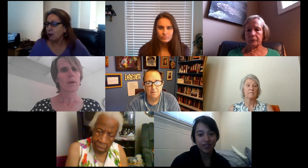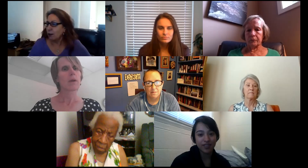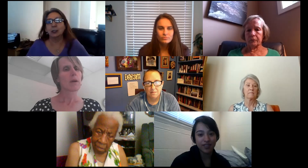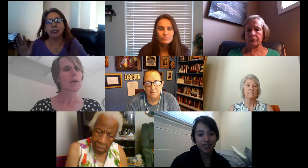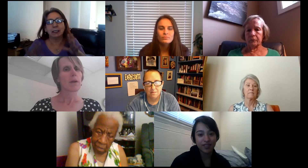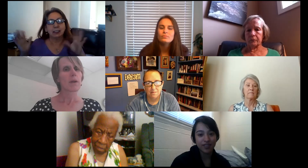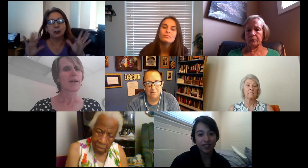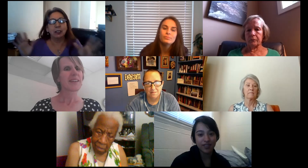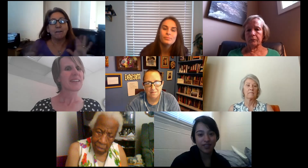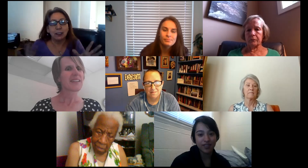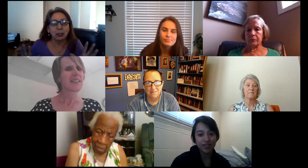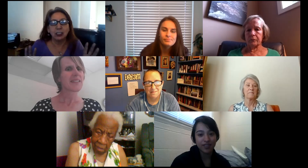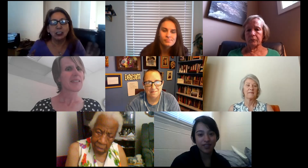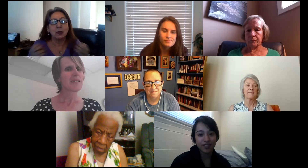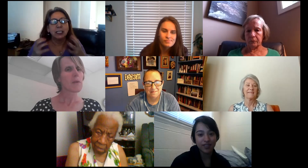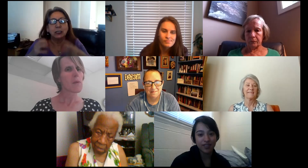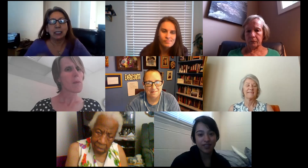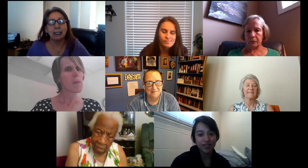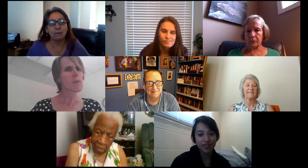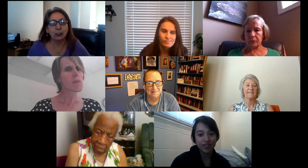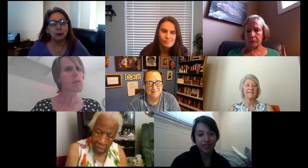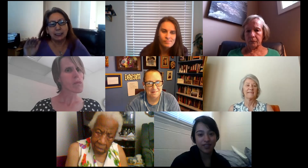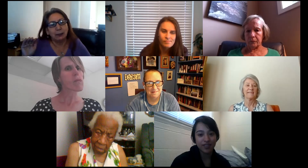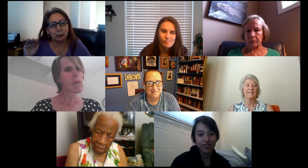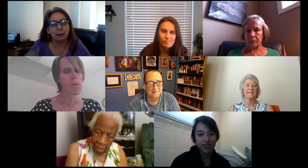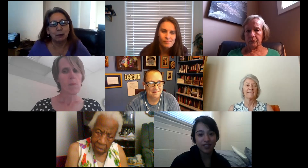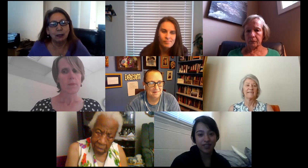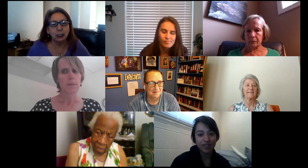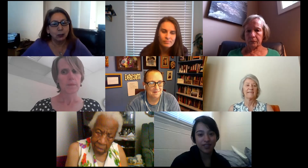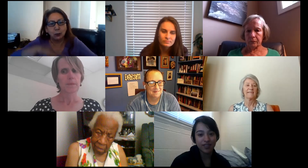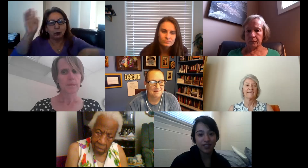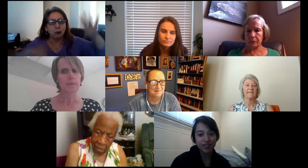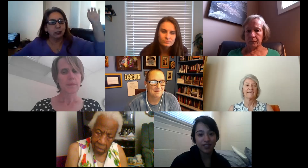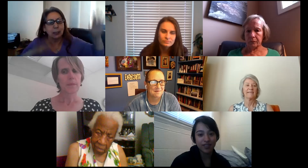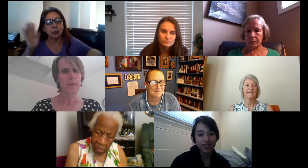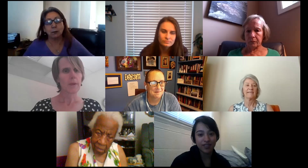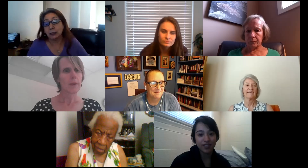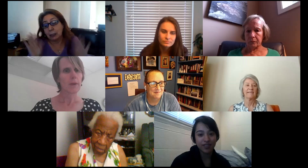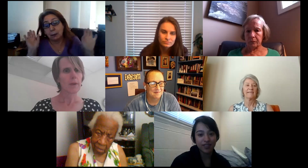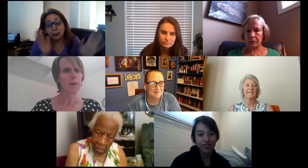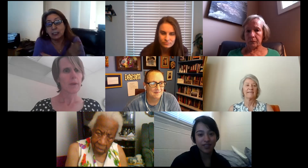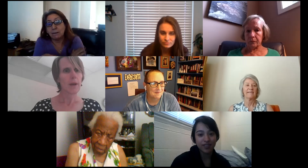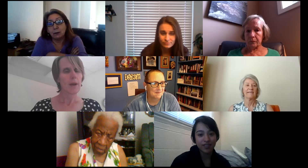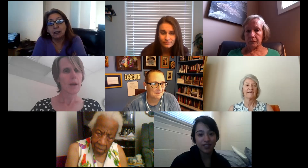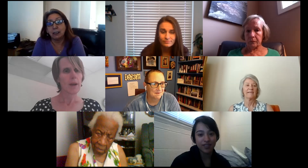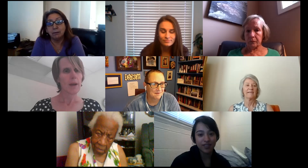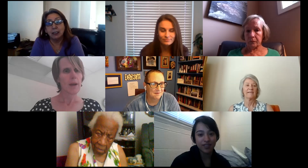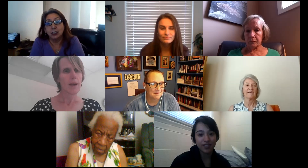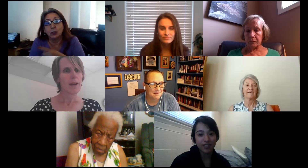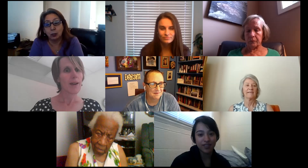And she would get frustrated. She just wanted to sign at first. She was little, remember? So she would throw her temper tantrum and say, I'm not gonna give you nothing till you